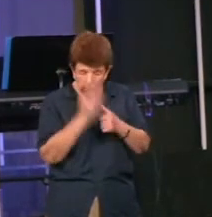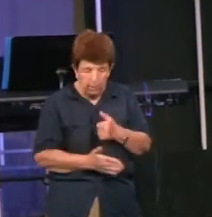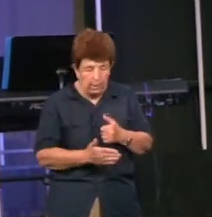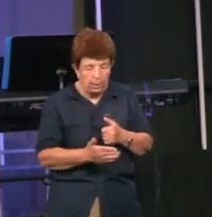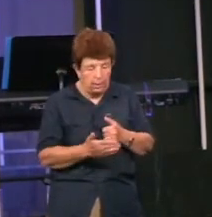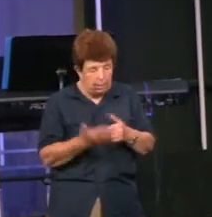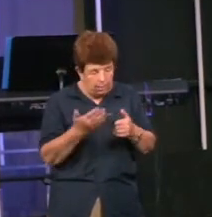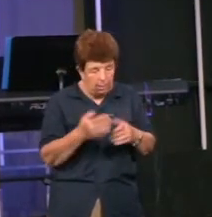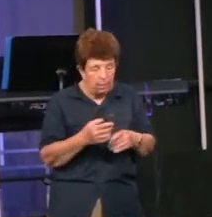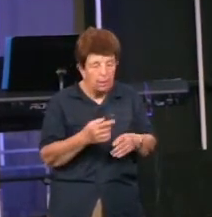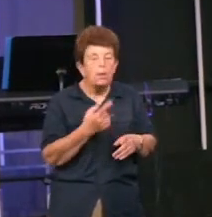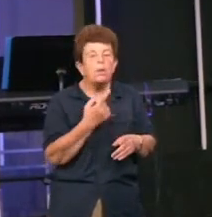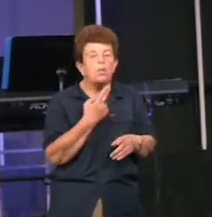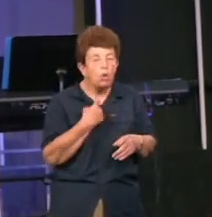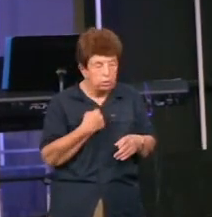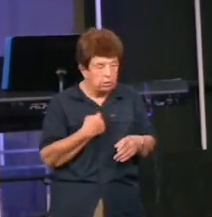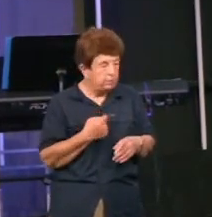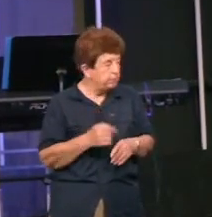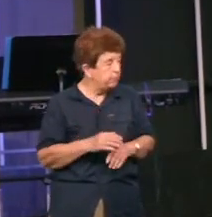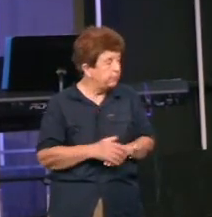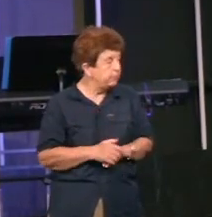never thirst.